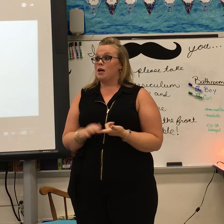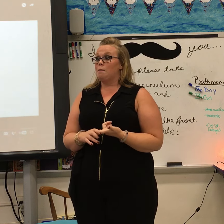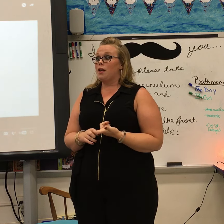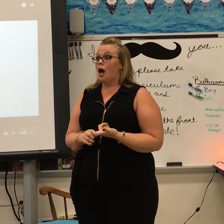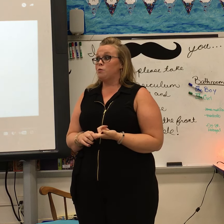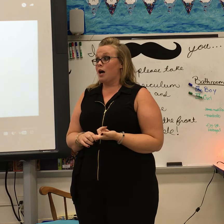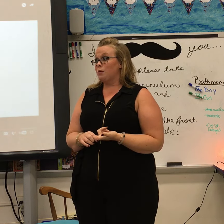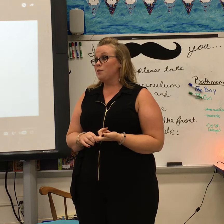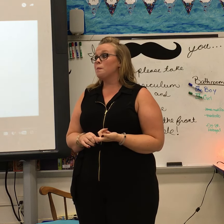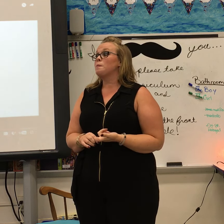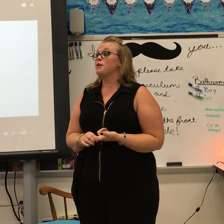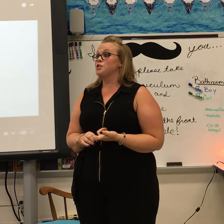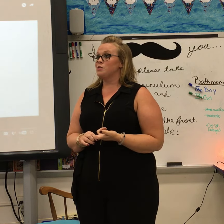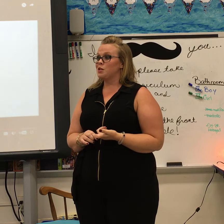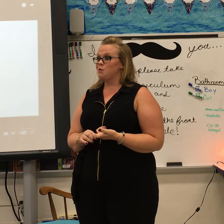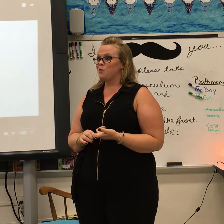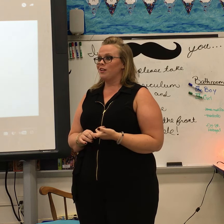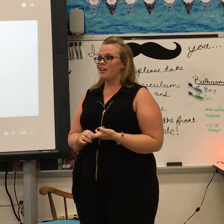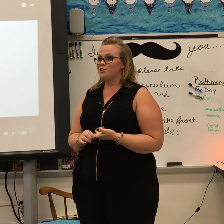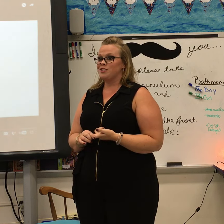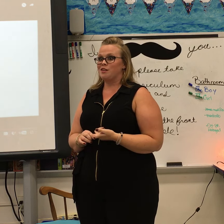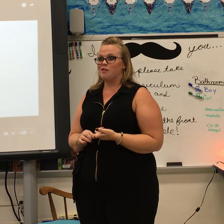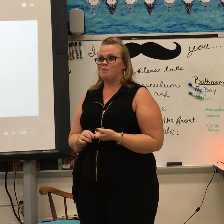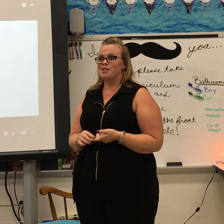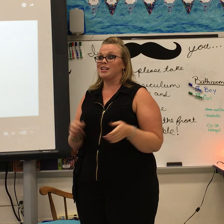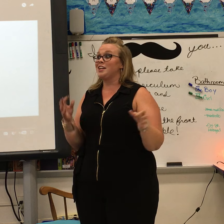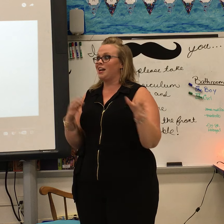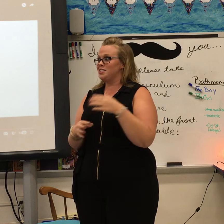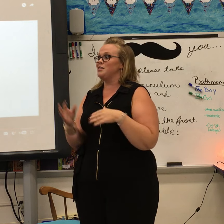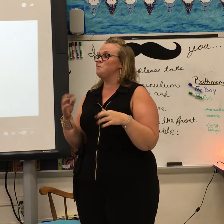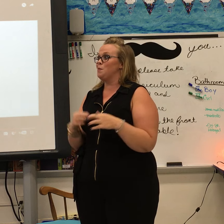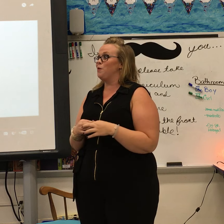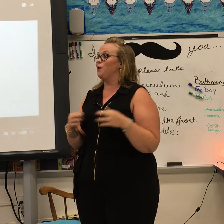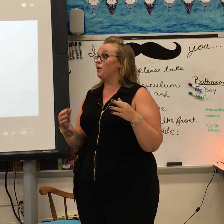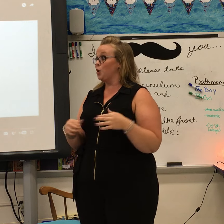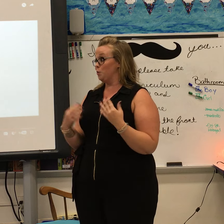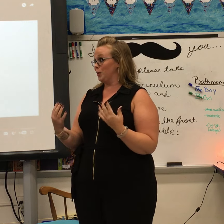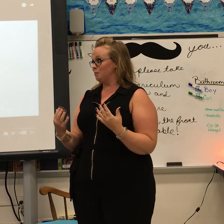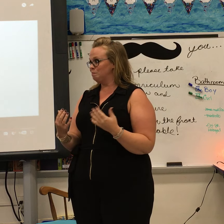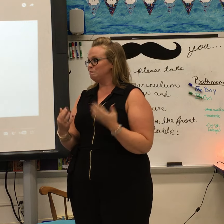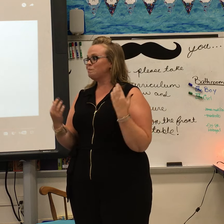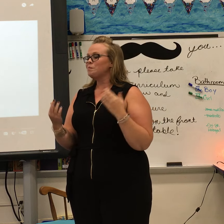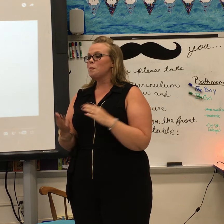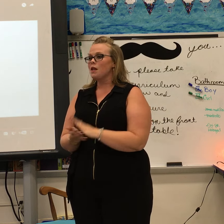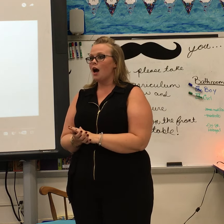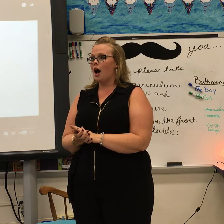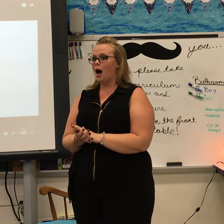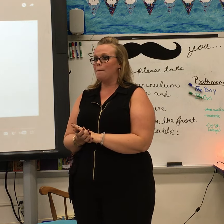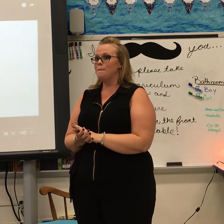We have some in Abu Dhabi. So it's going to be really interesting for them to connect to these people globally.